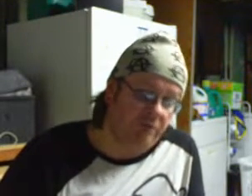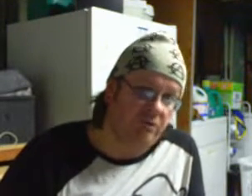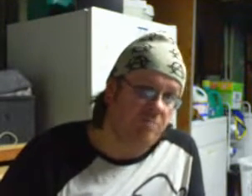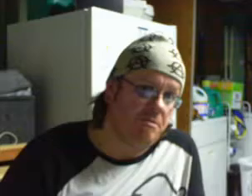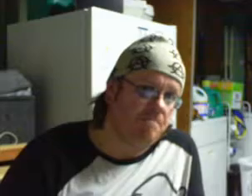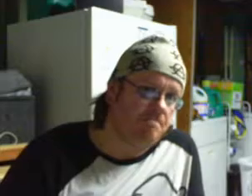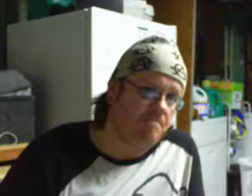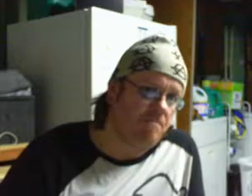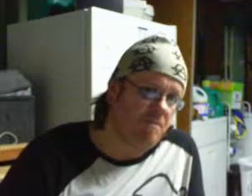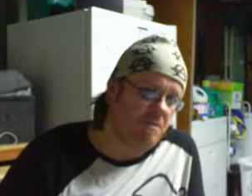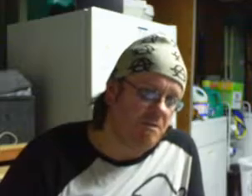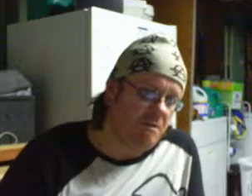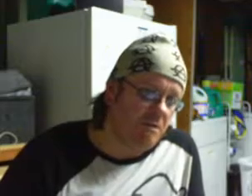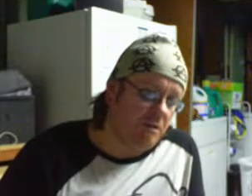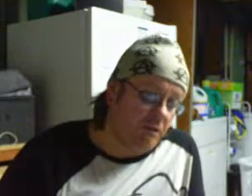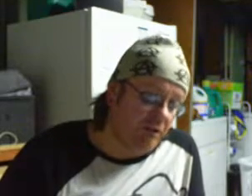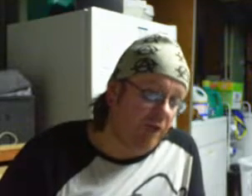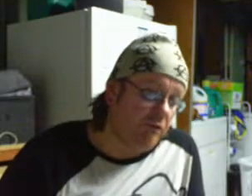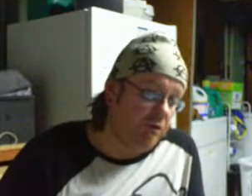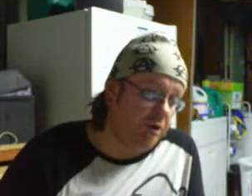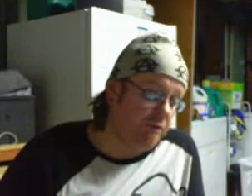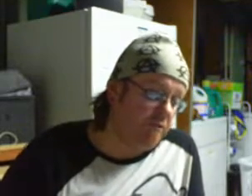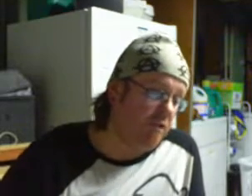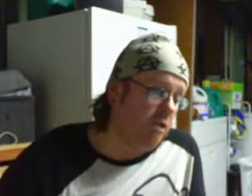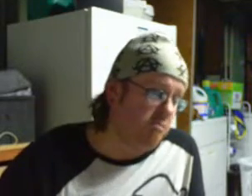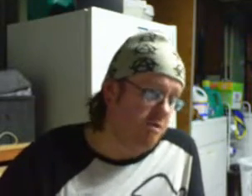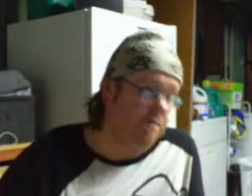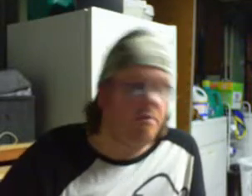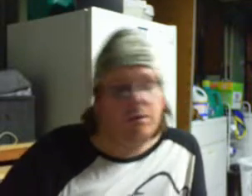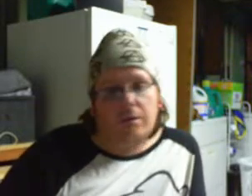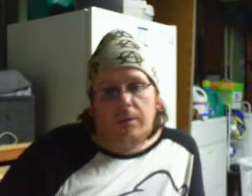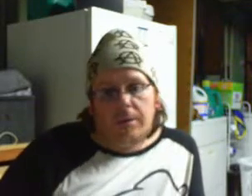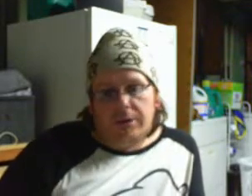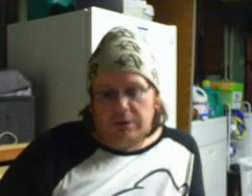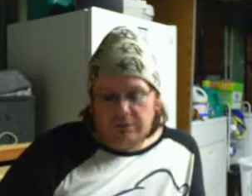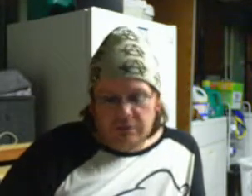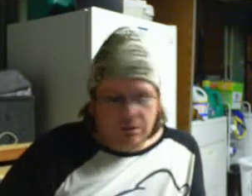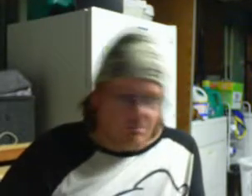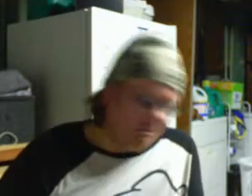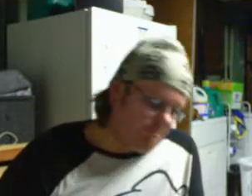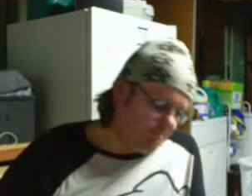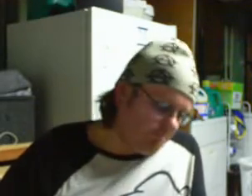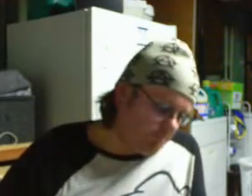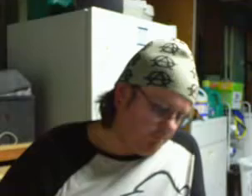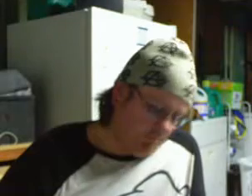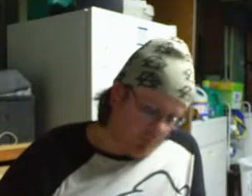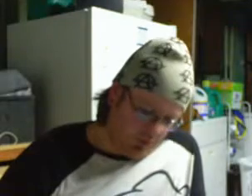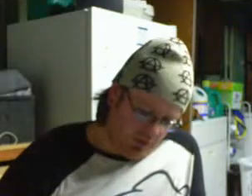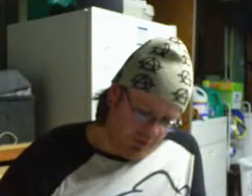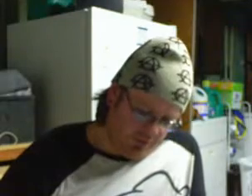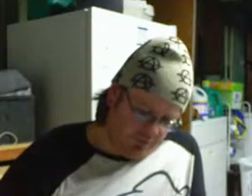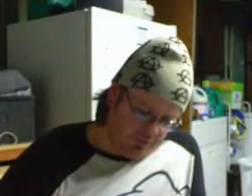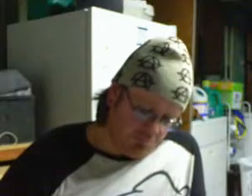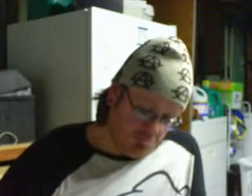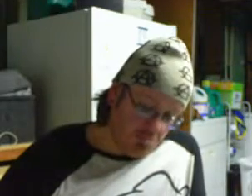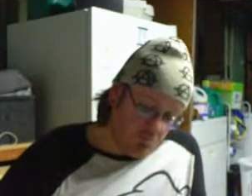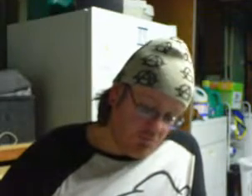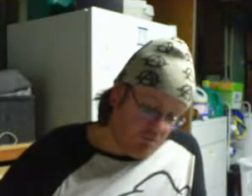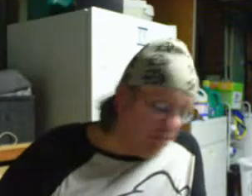Bathsheba. And that son is Solomon. And Solomon is